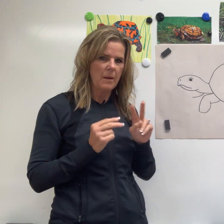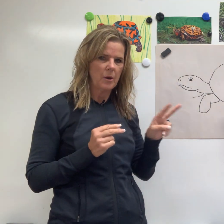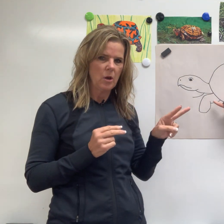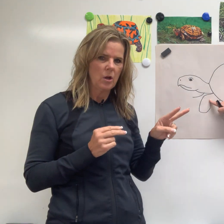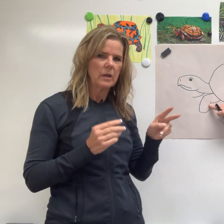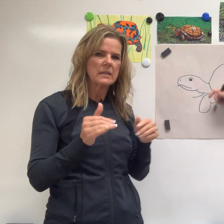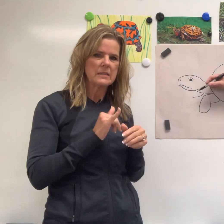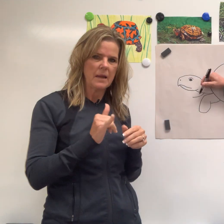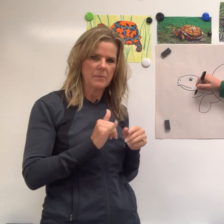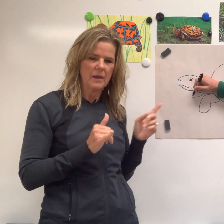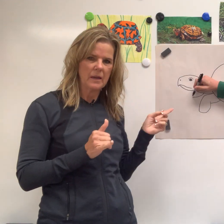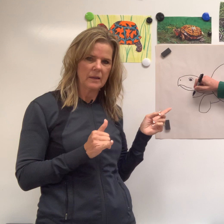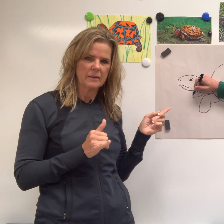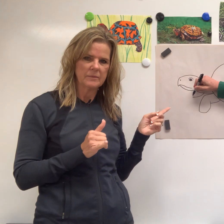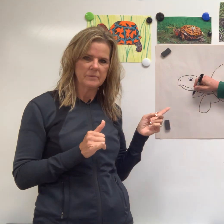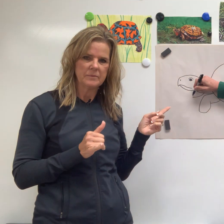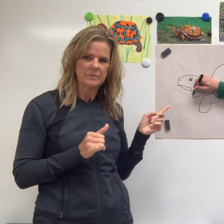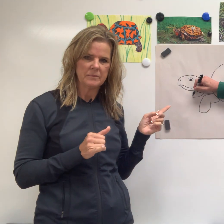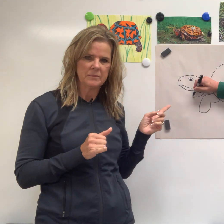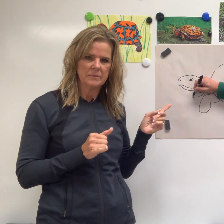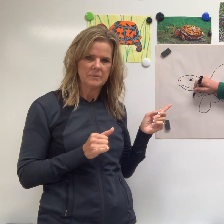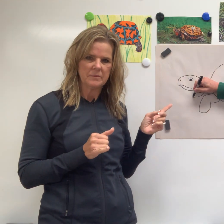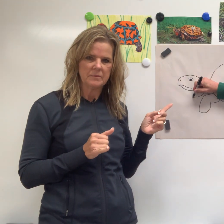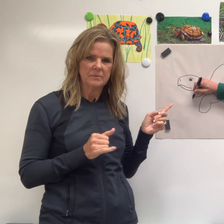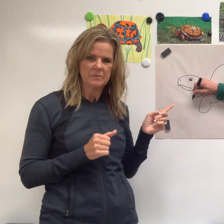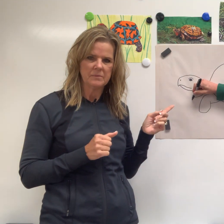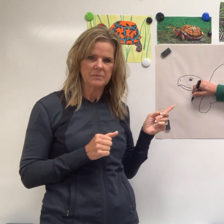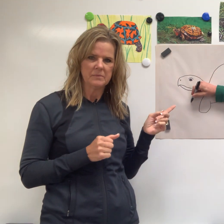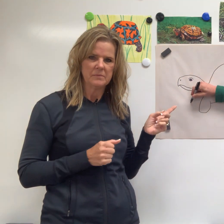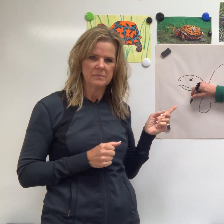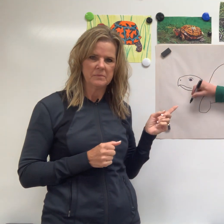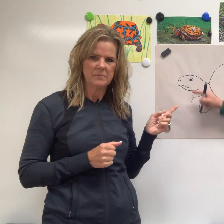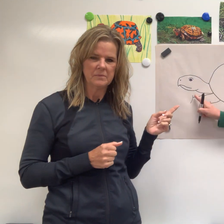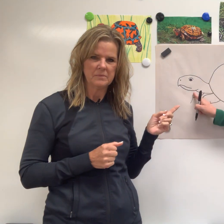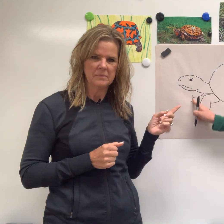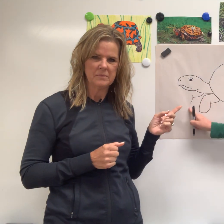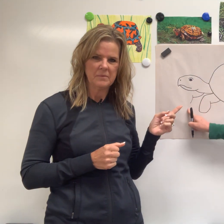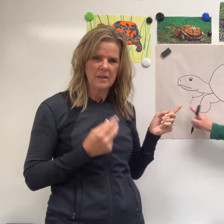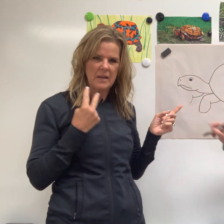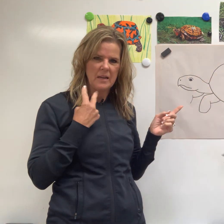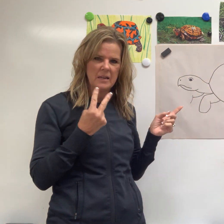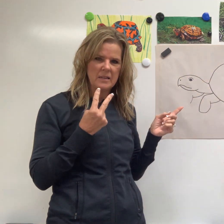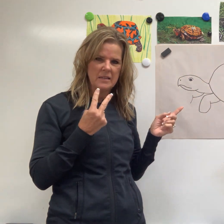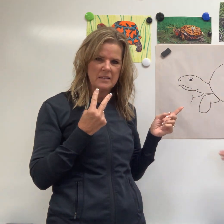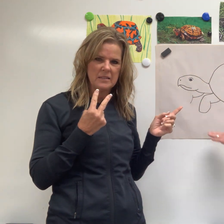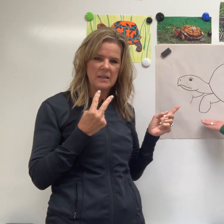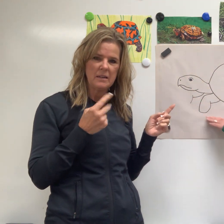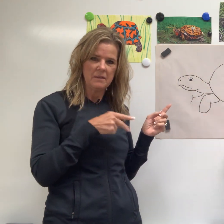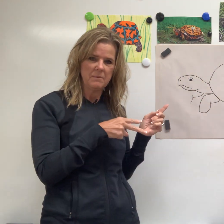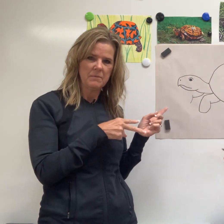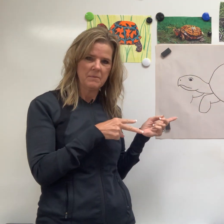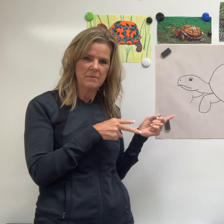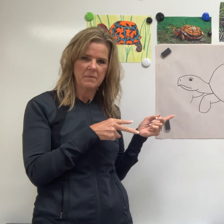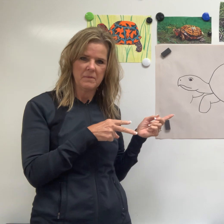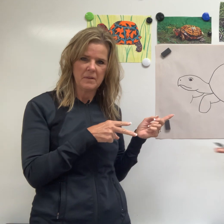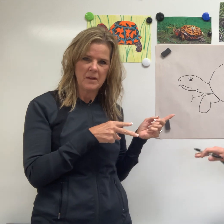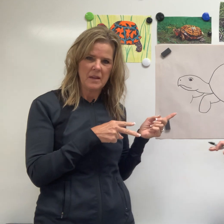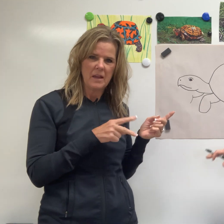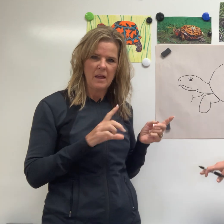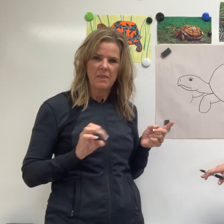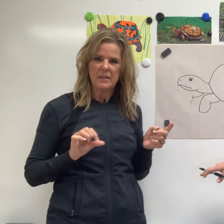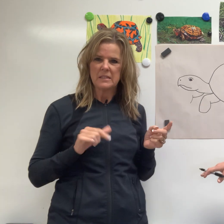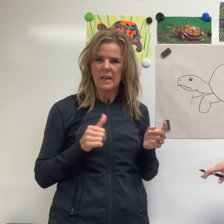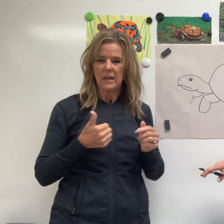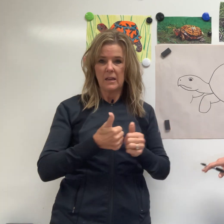thing we did here. I'm gonna make this line come down and see how it cuts across. Now look, this leg is